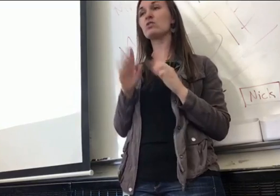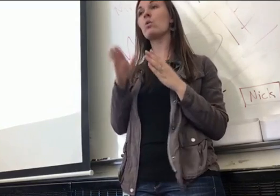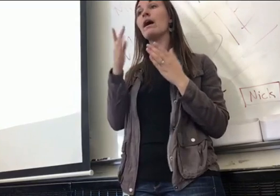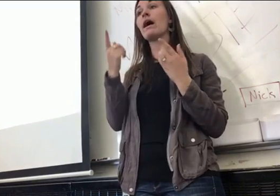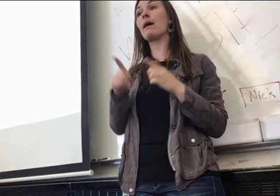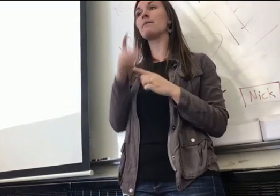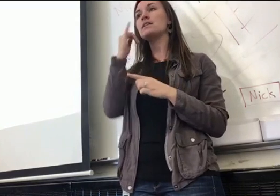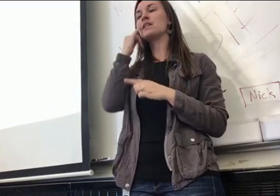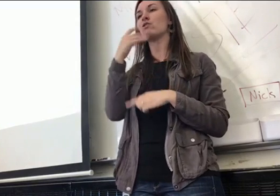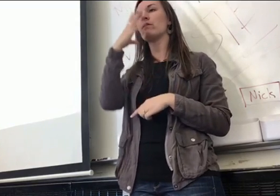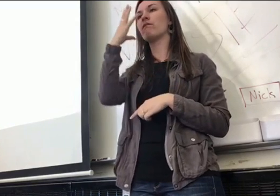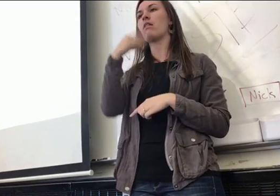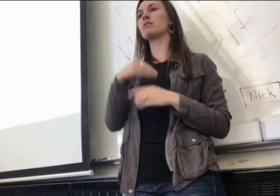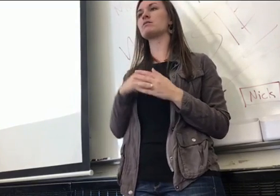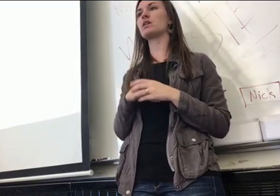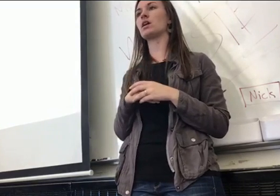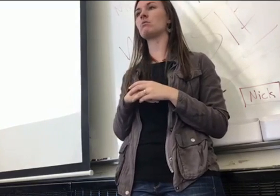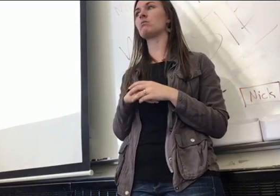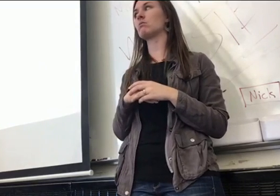asleep?